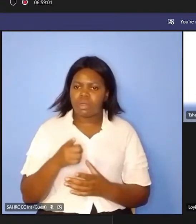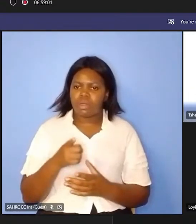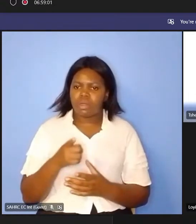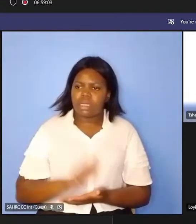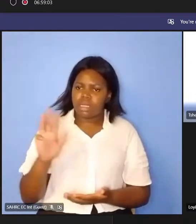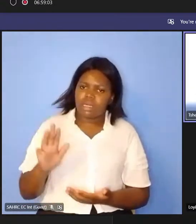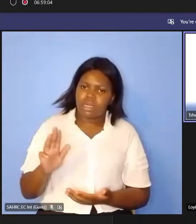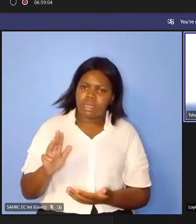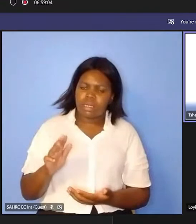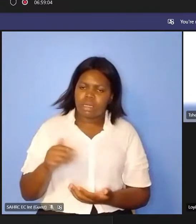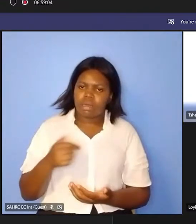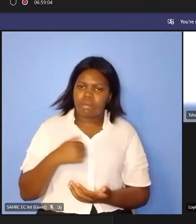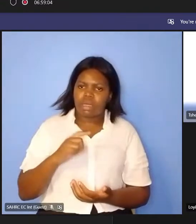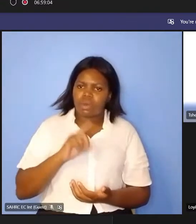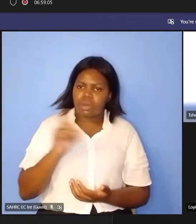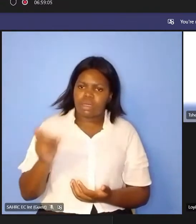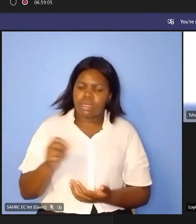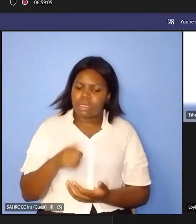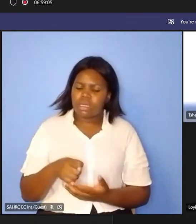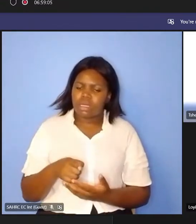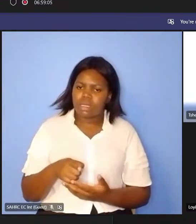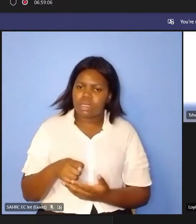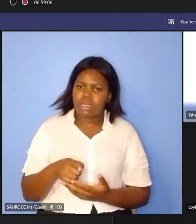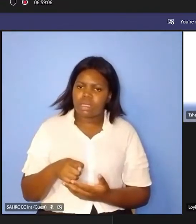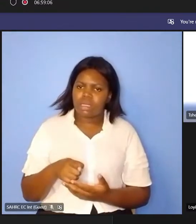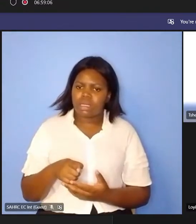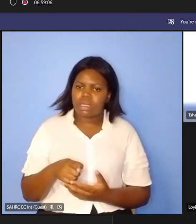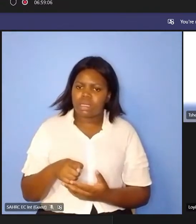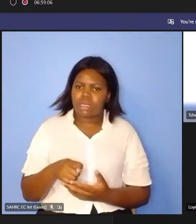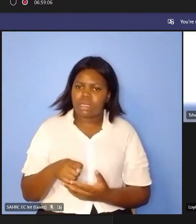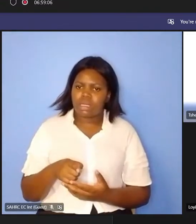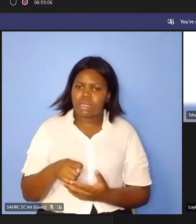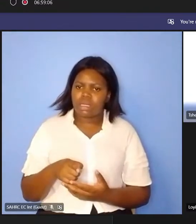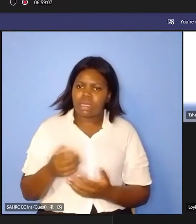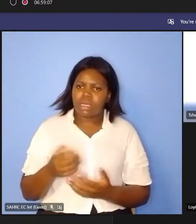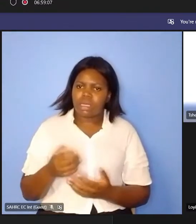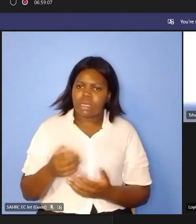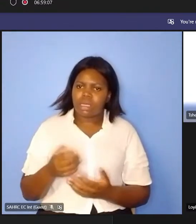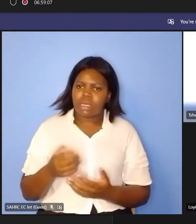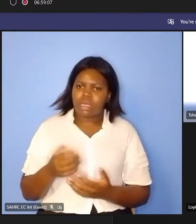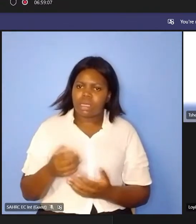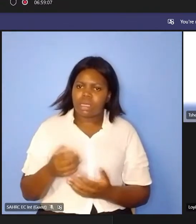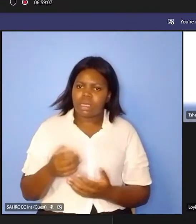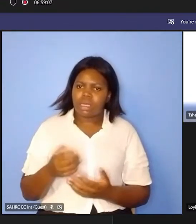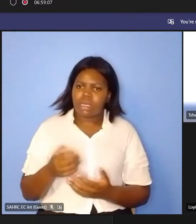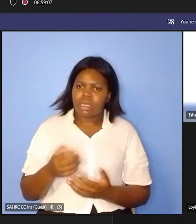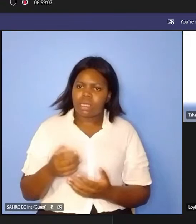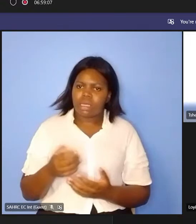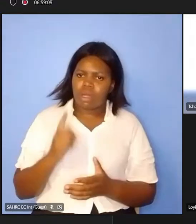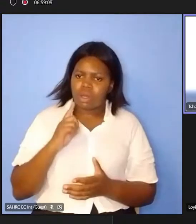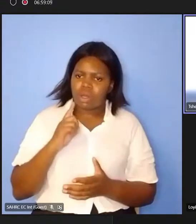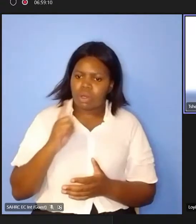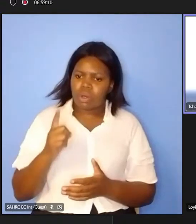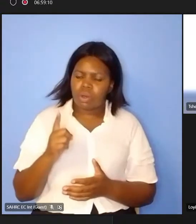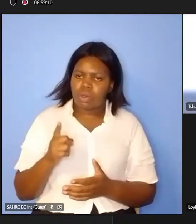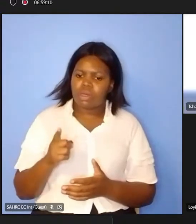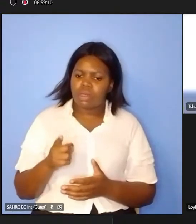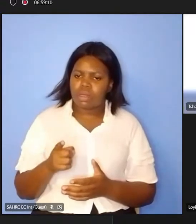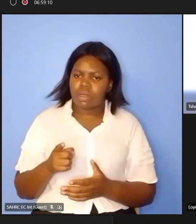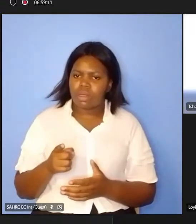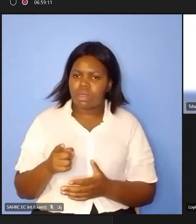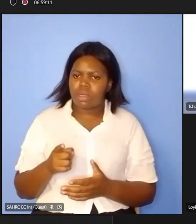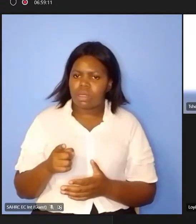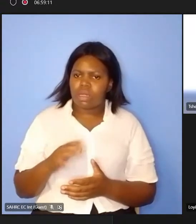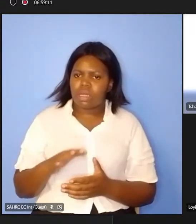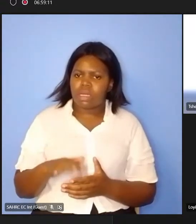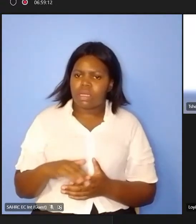And my question is, does it also have the similar loopholes as the